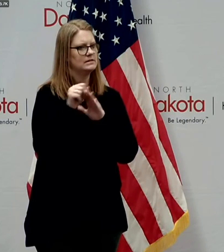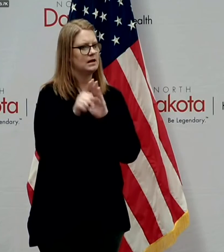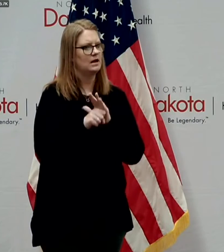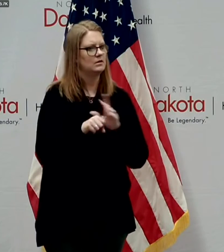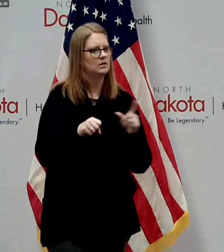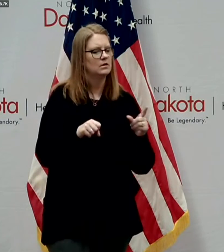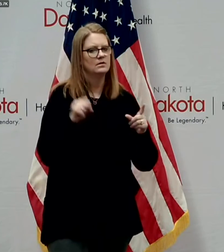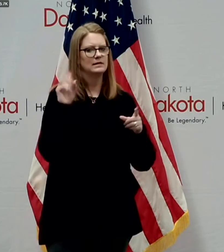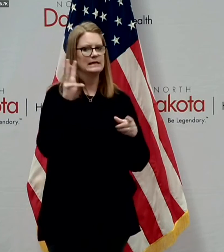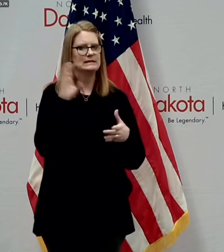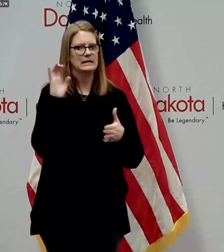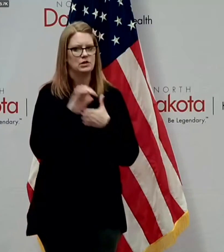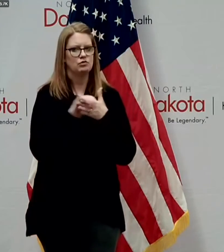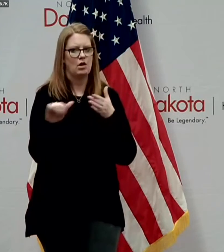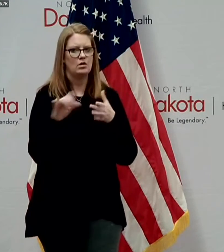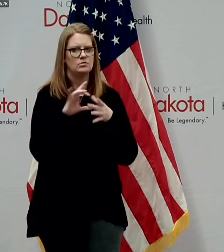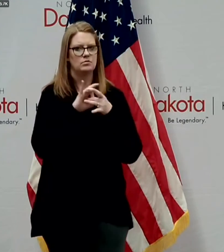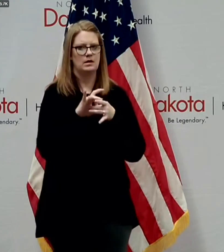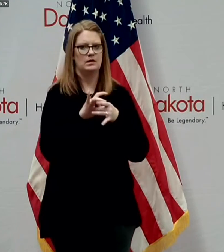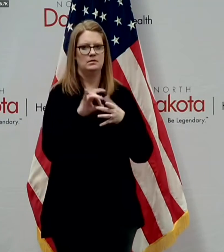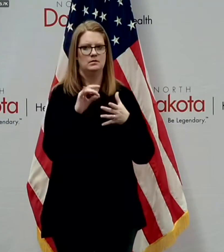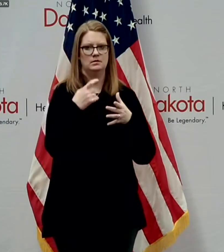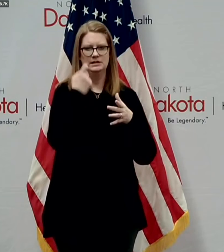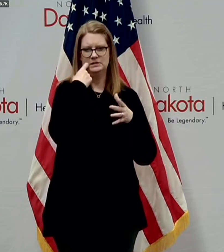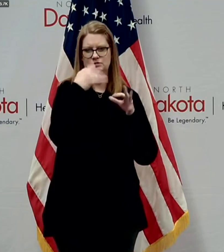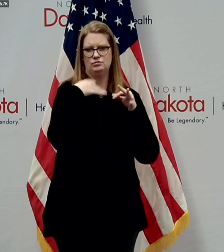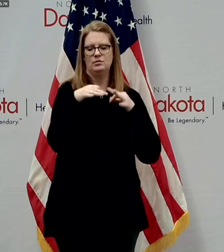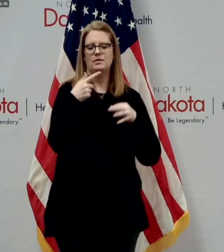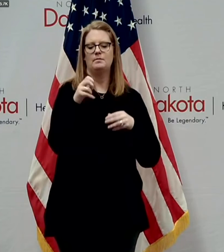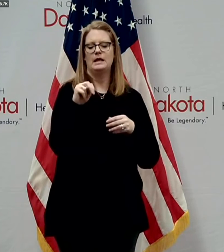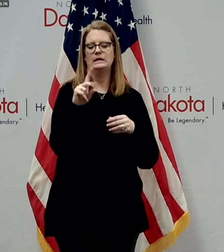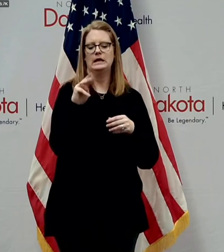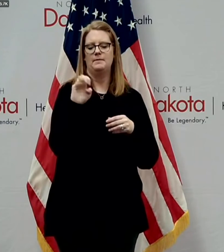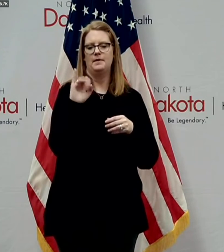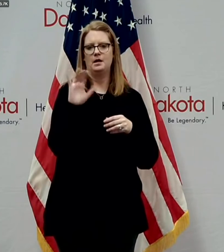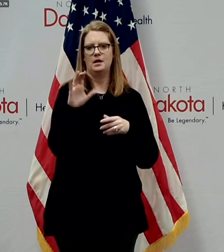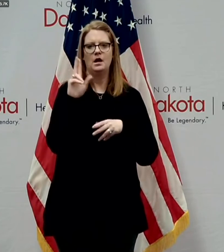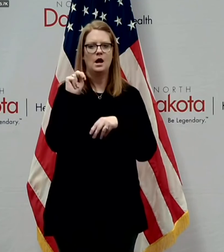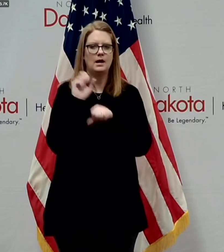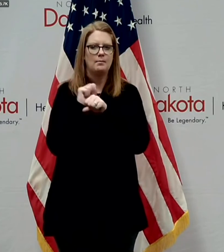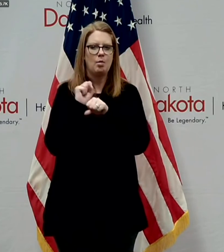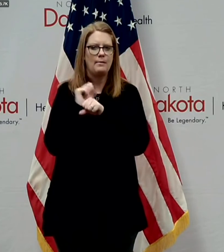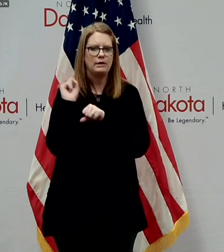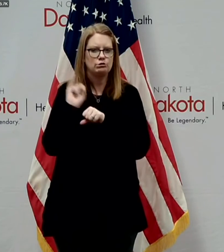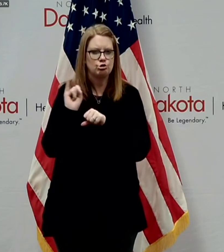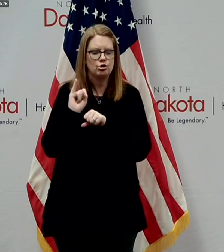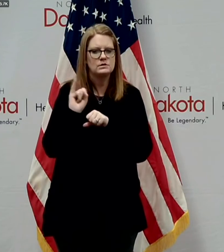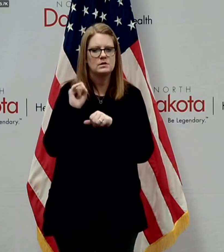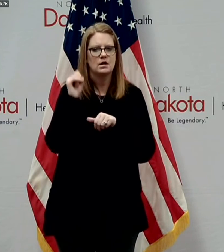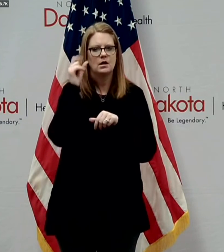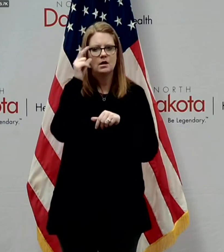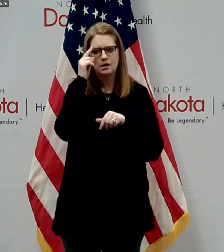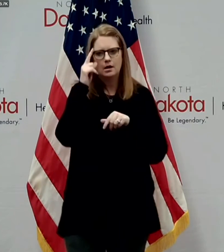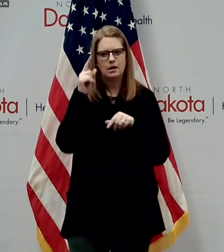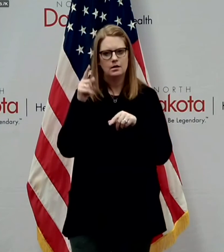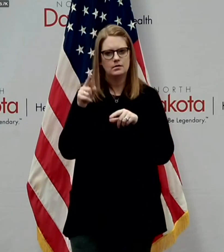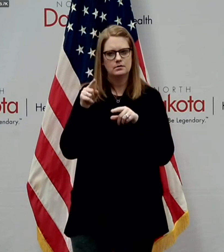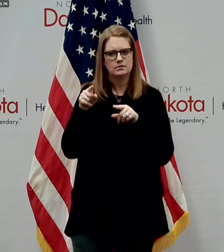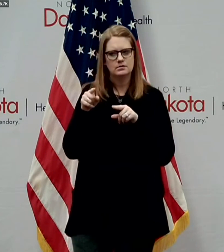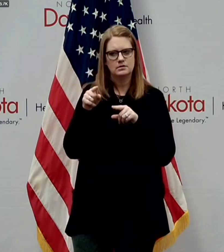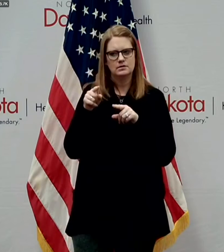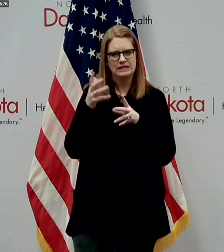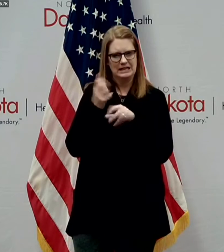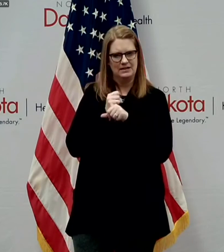the $600 relate to the one that I was describing as the pandemic unemployment insurance, which again, that's where we've